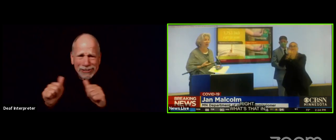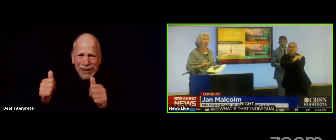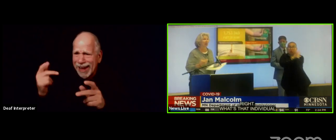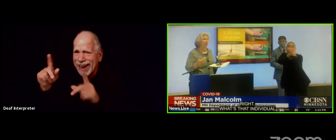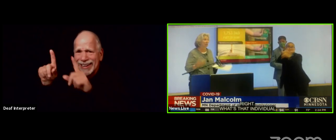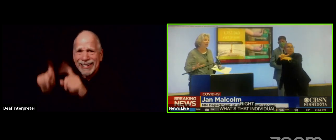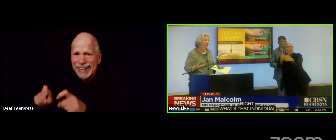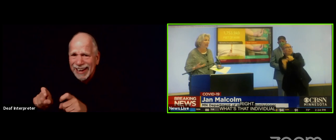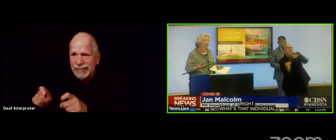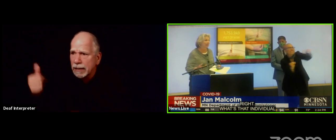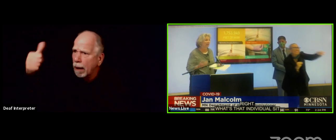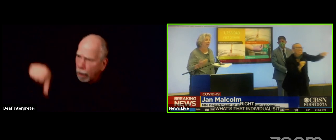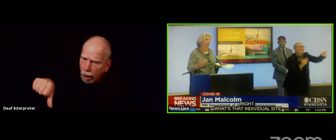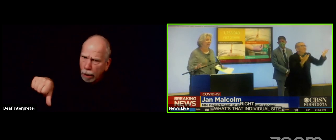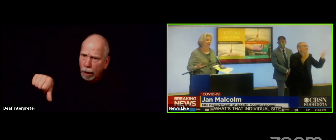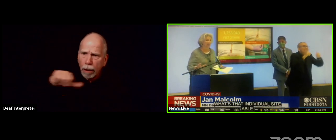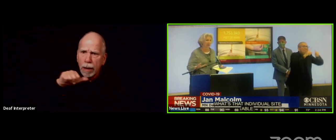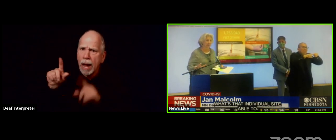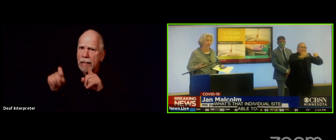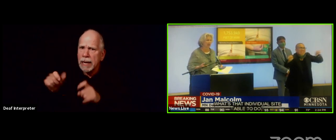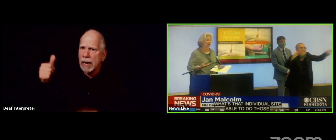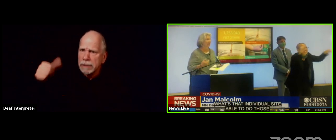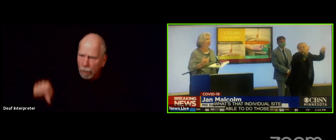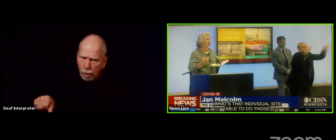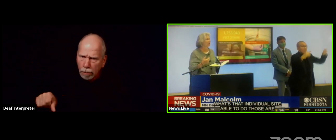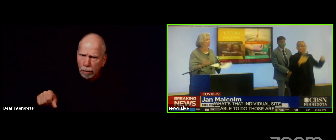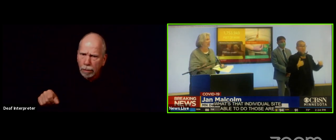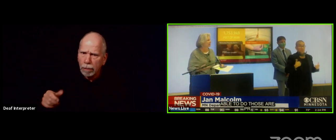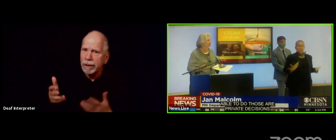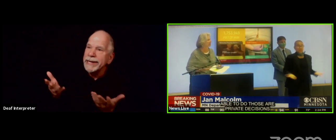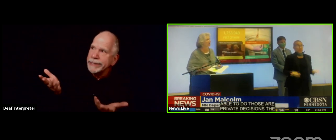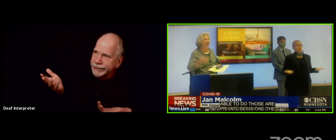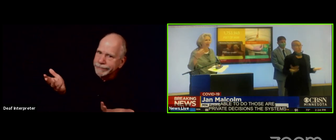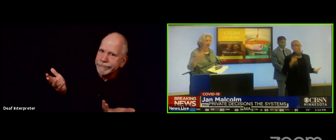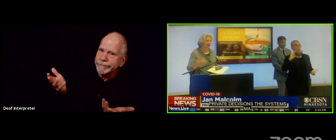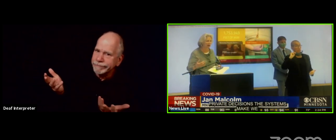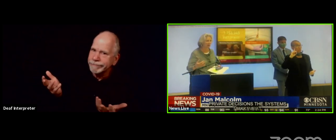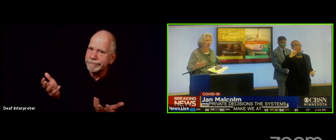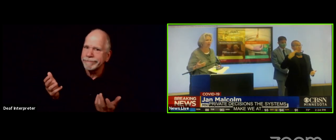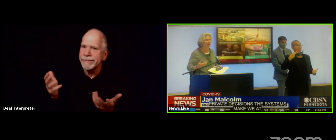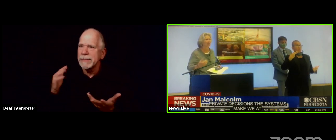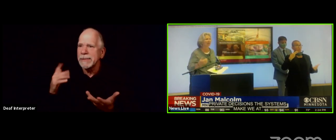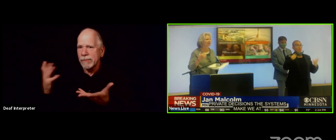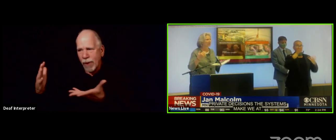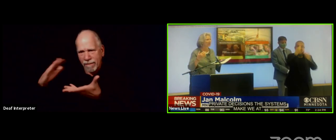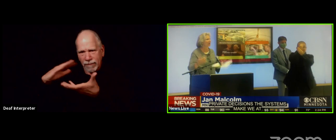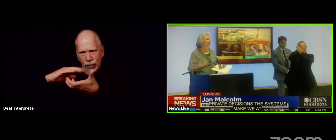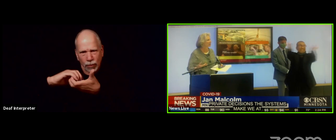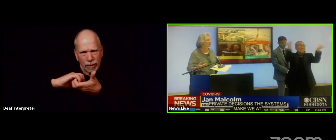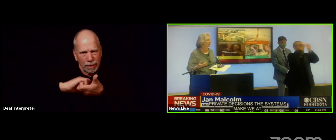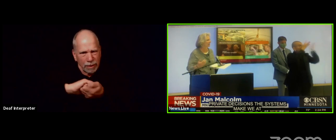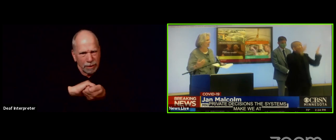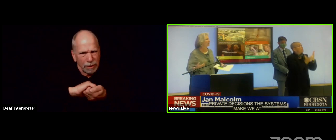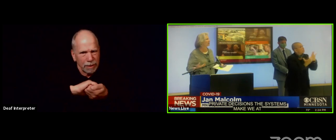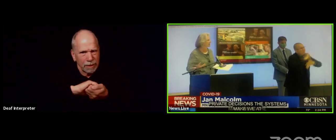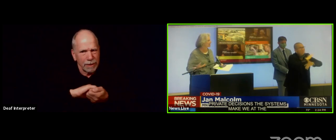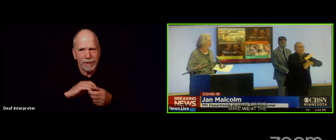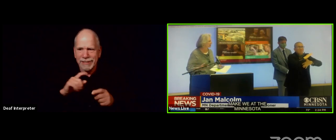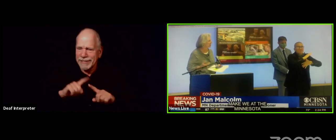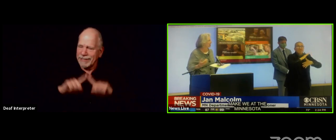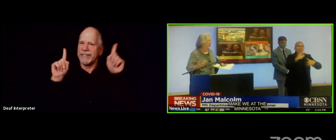make. We at the Minnesota Department of Health issue guidance to say, here are our priority populations. Here's what we would like you to